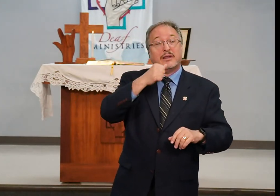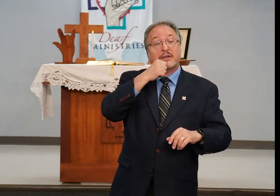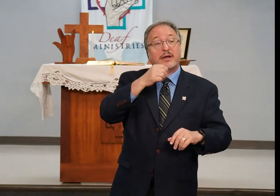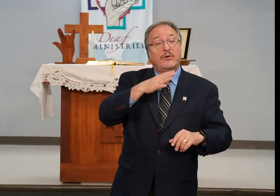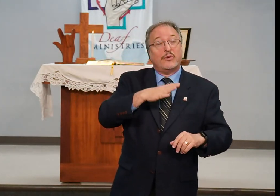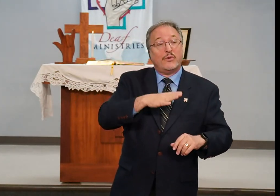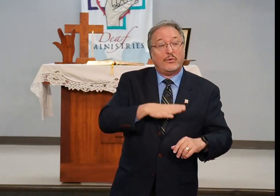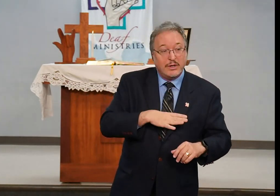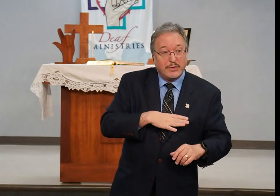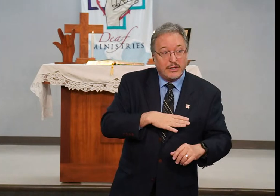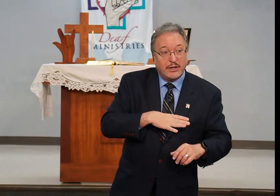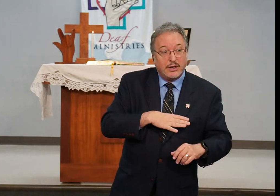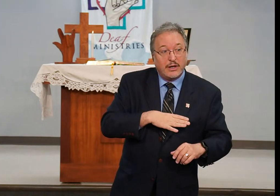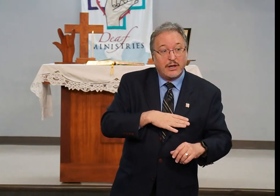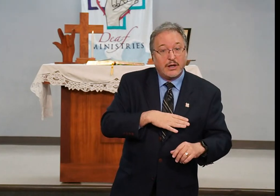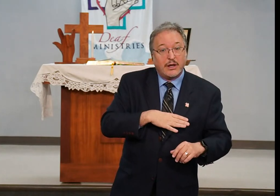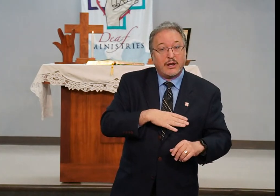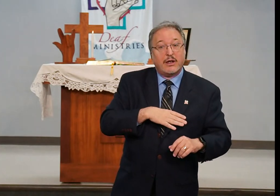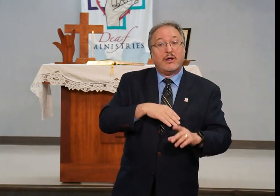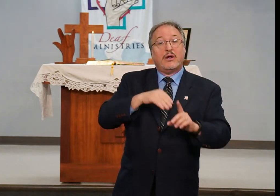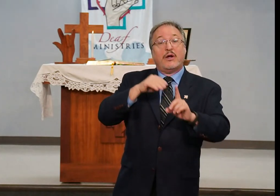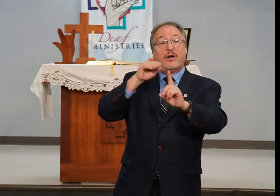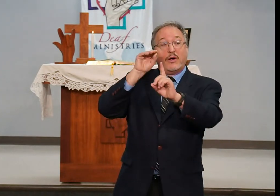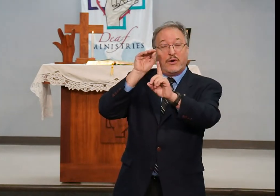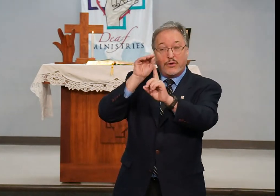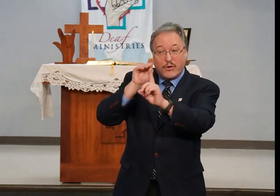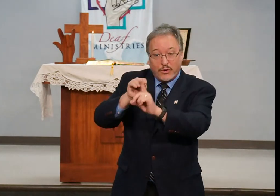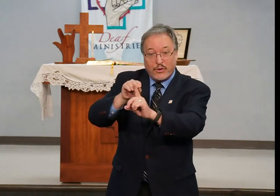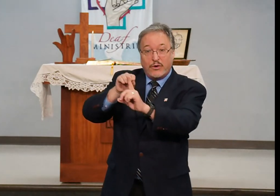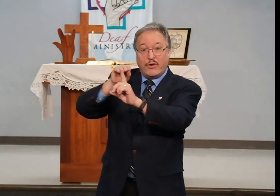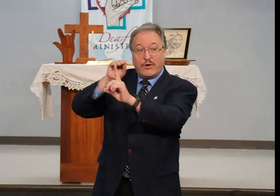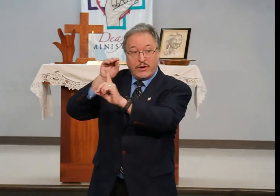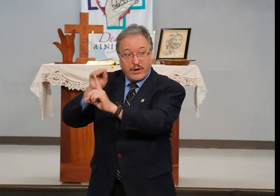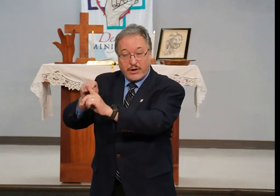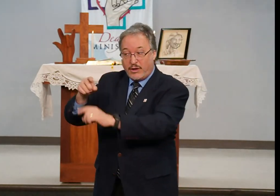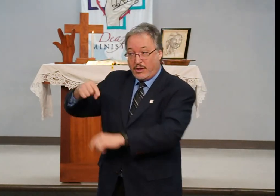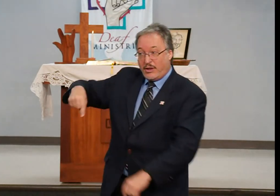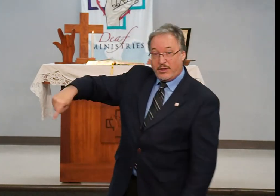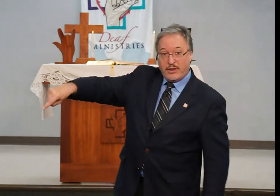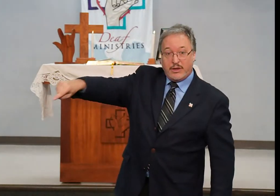And we see that the women remind us